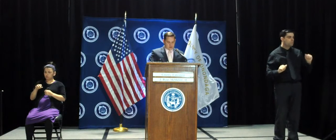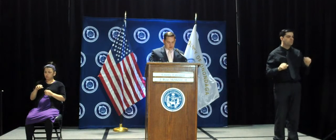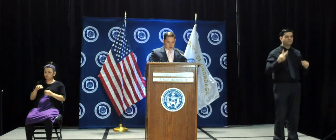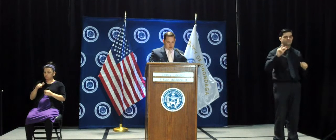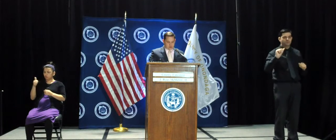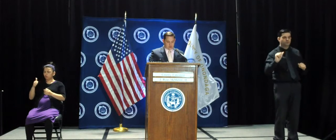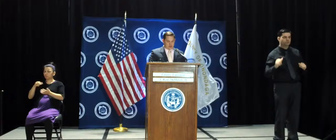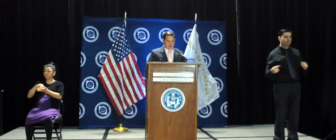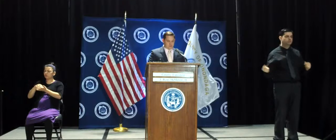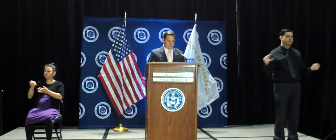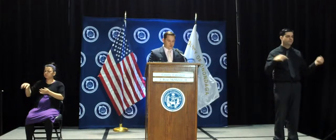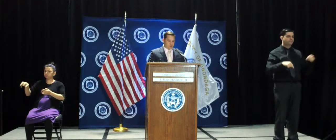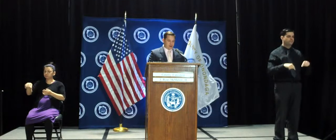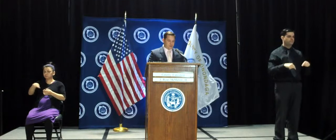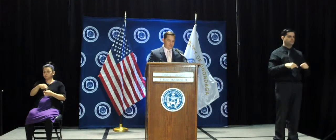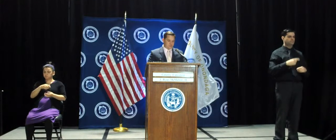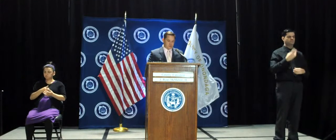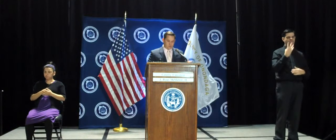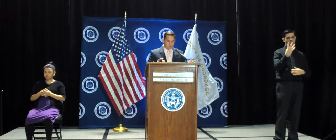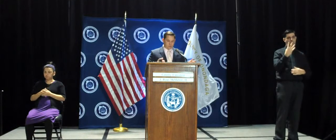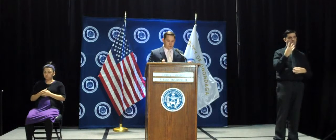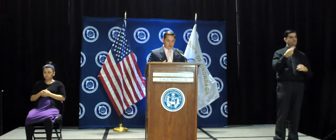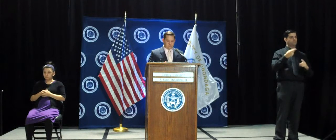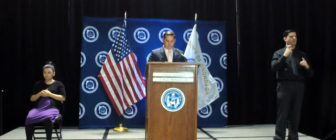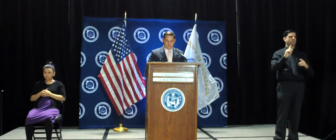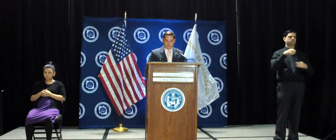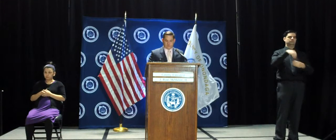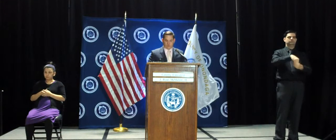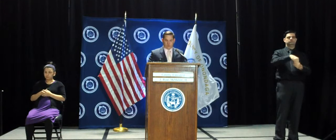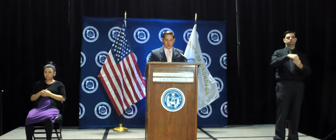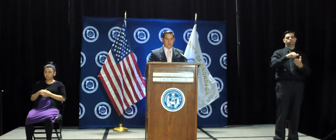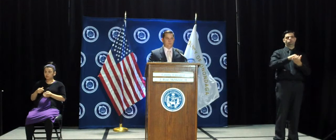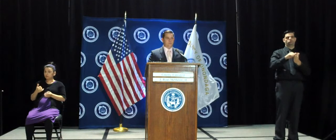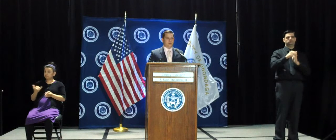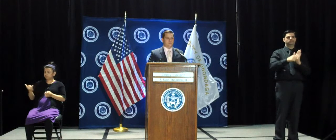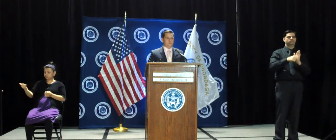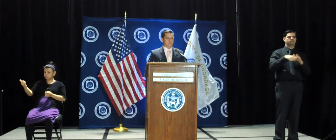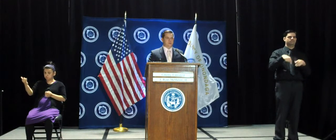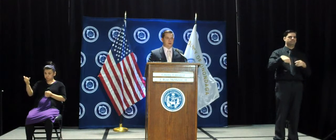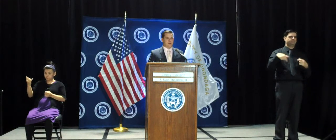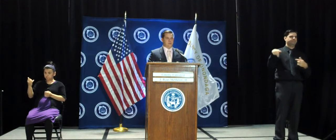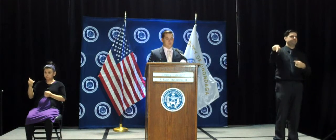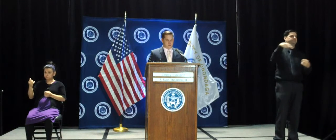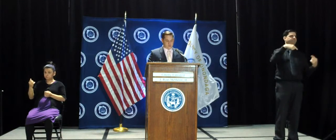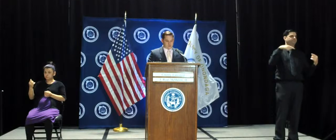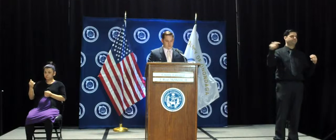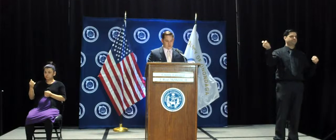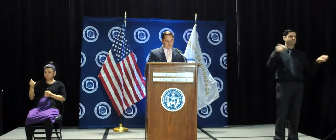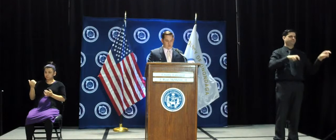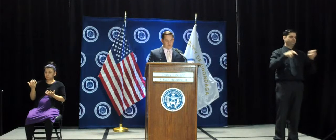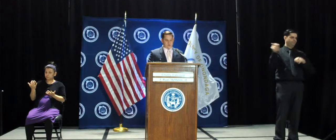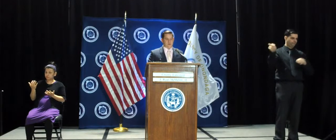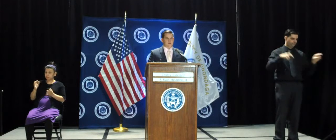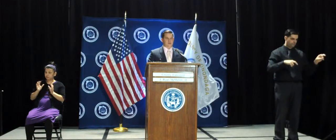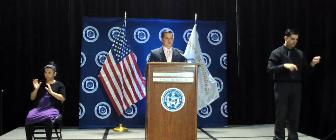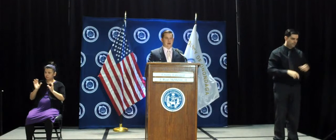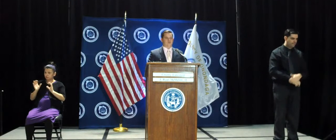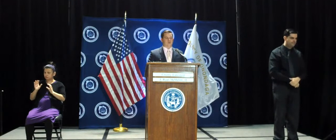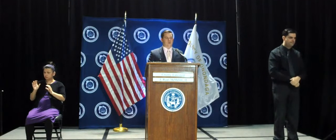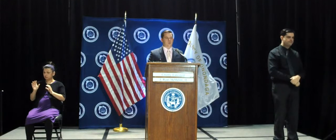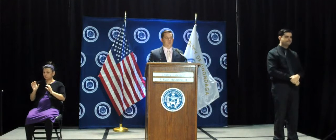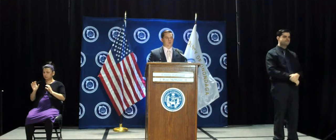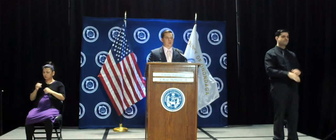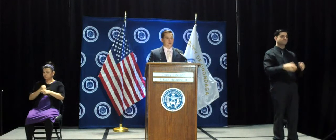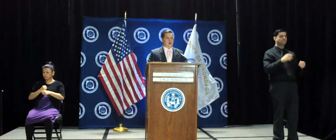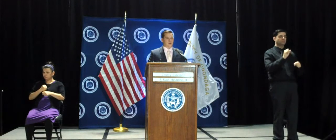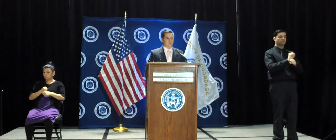that, again, the travel we get for work, that's something that some folks that are essential have